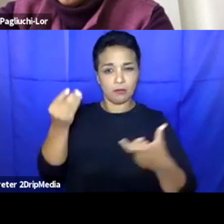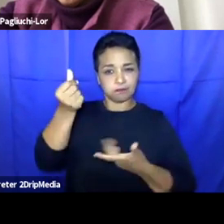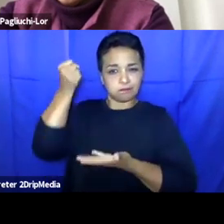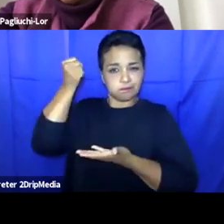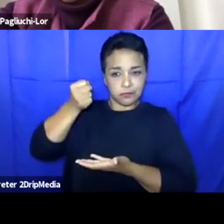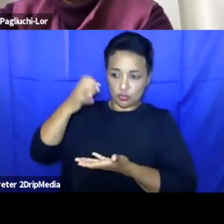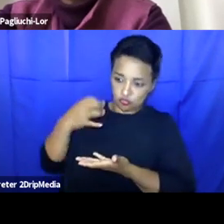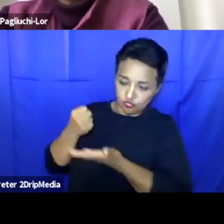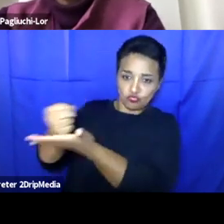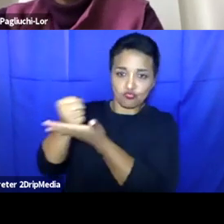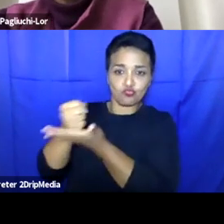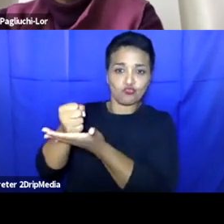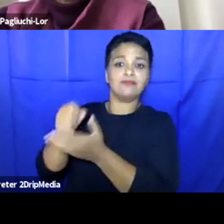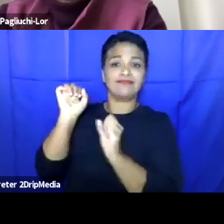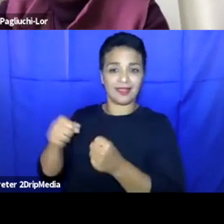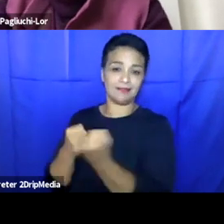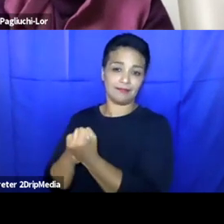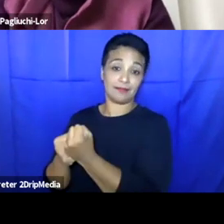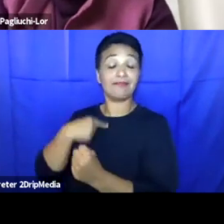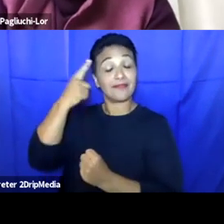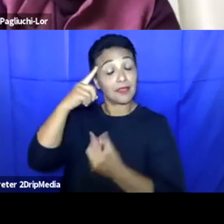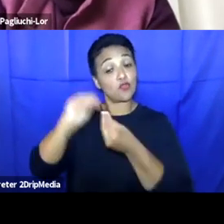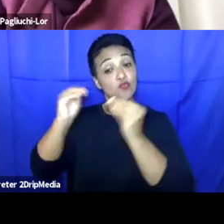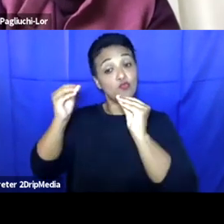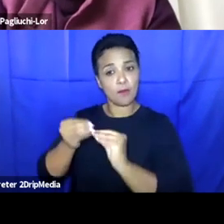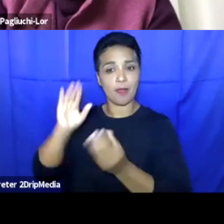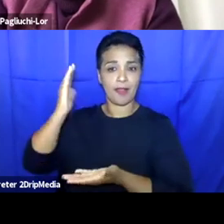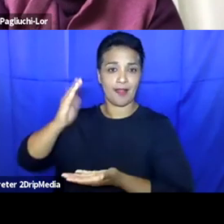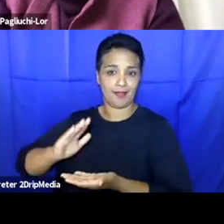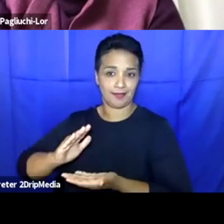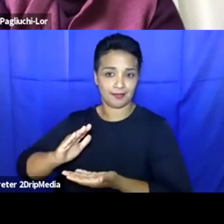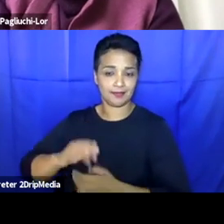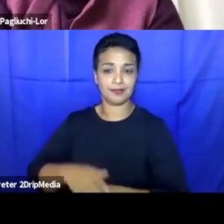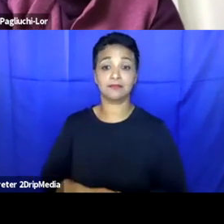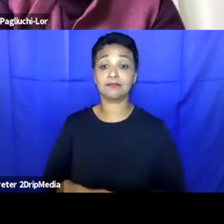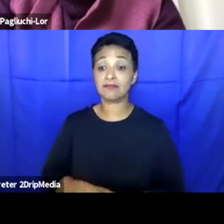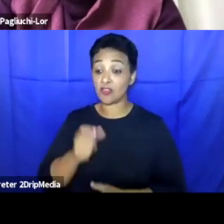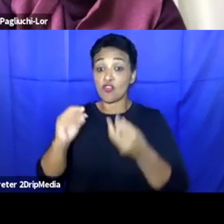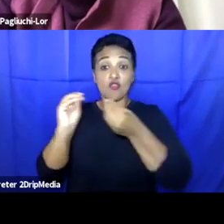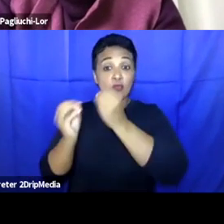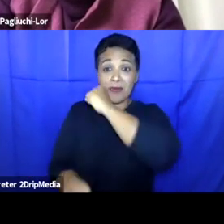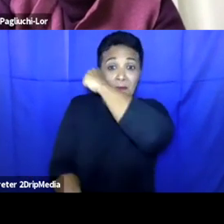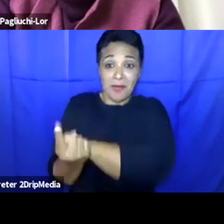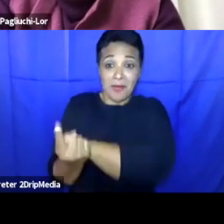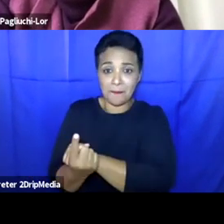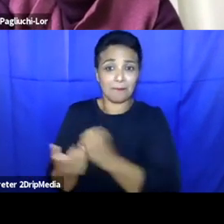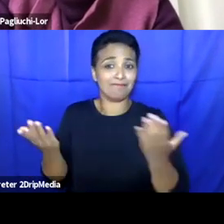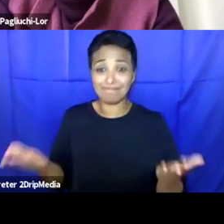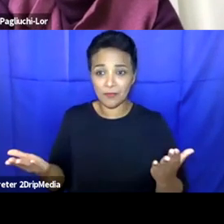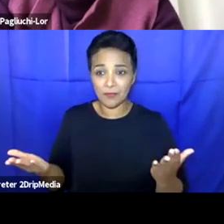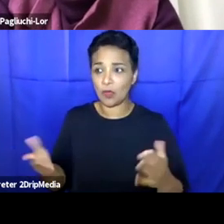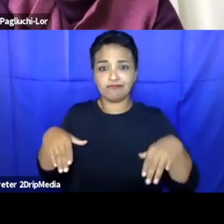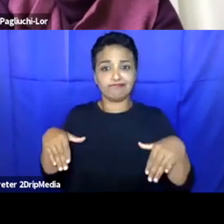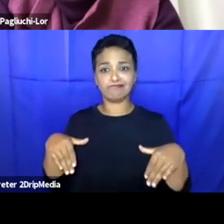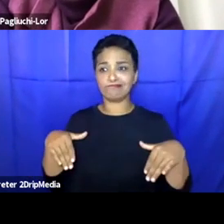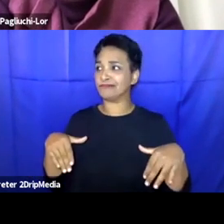and having less, problems. Why people are creating problems is because they don't have activities. They don't